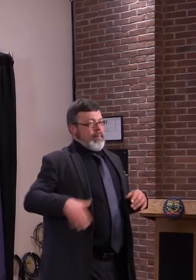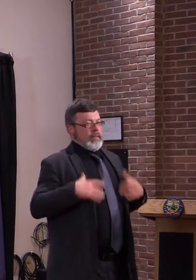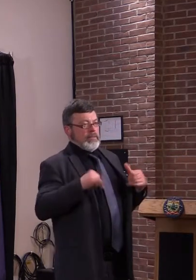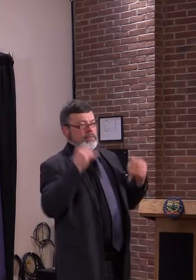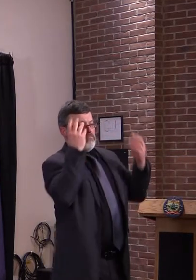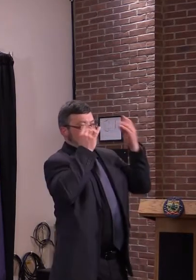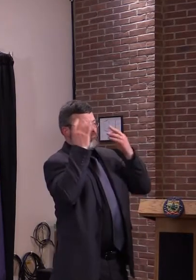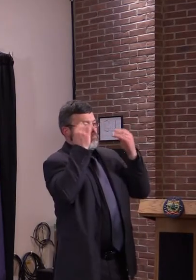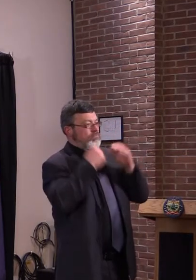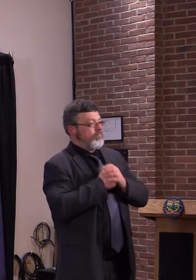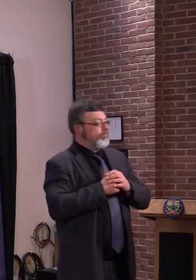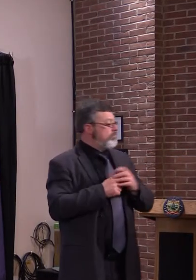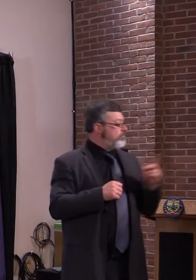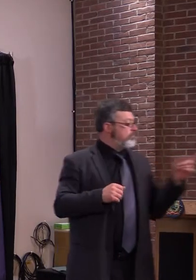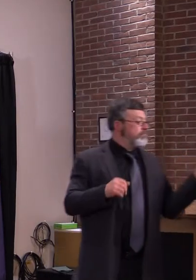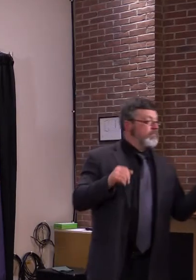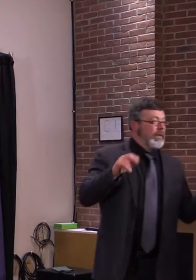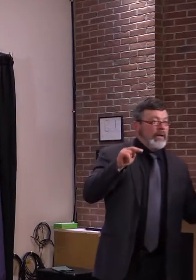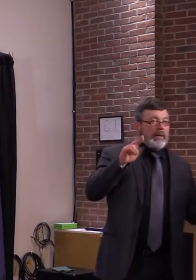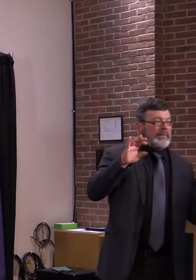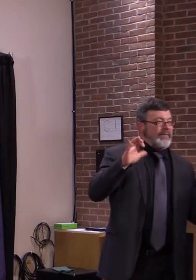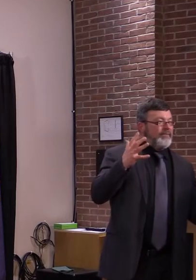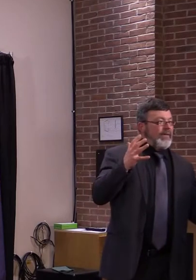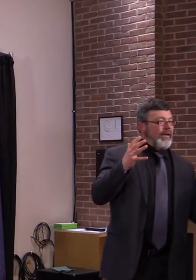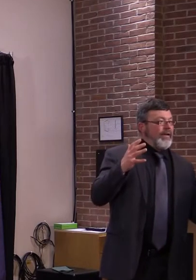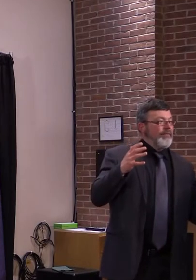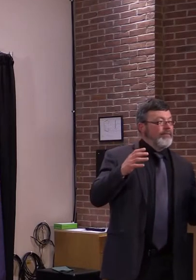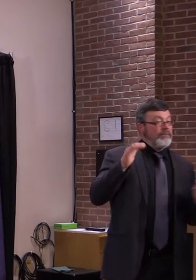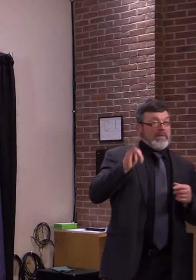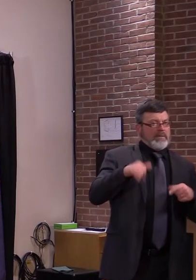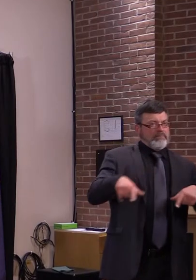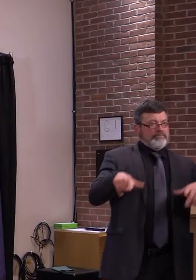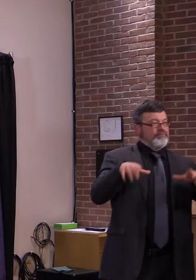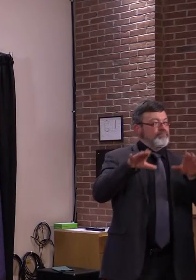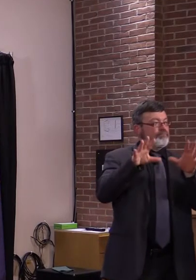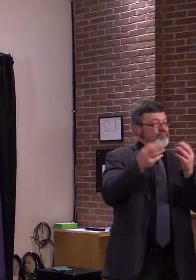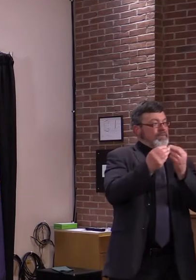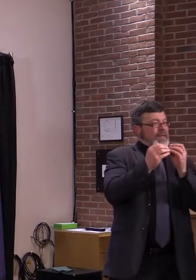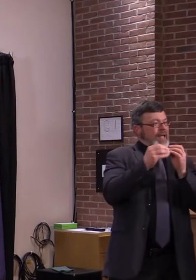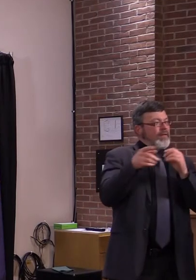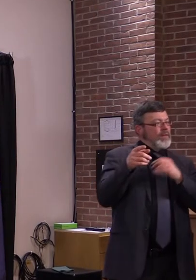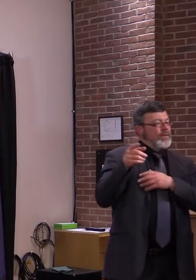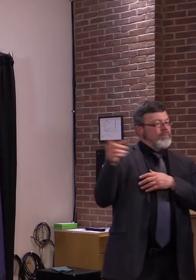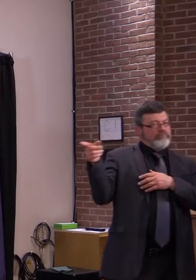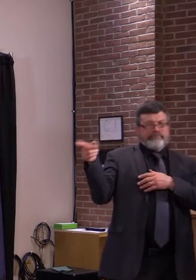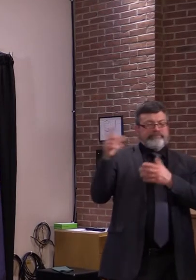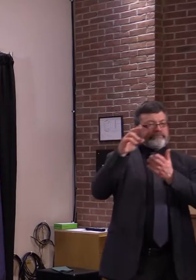just before this press conference, we got the notice that you did decide to veto